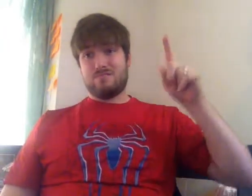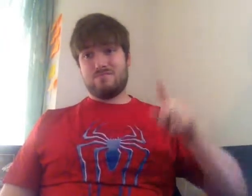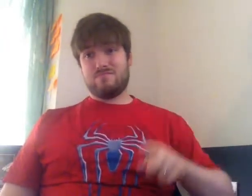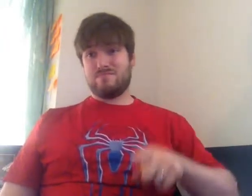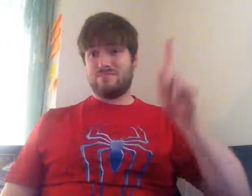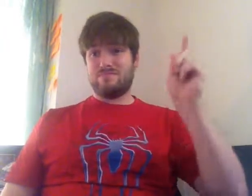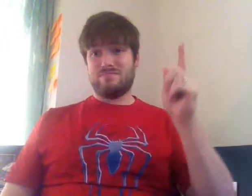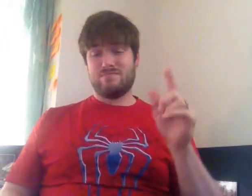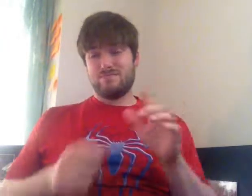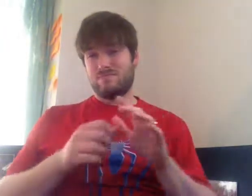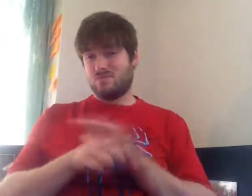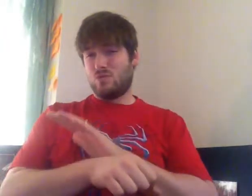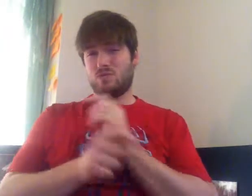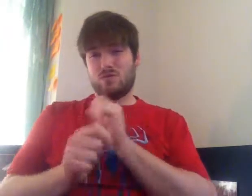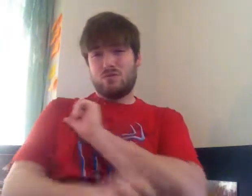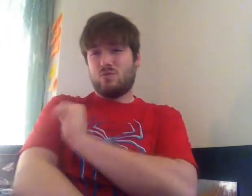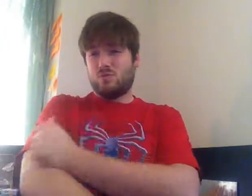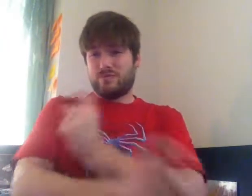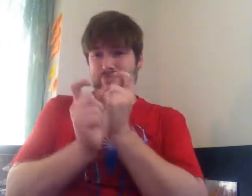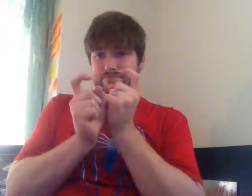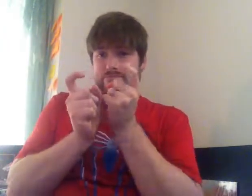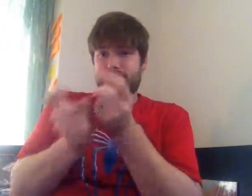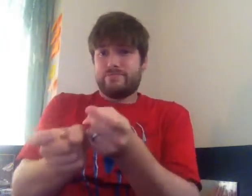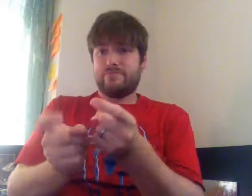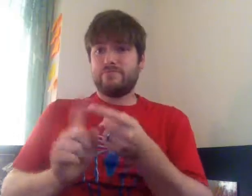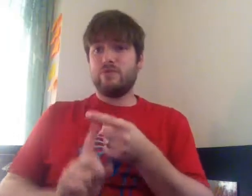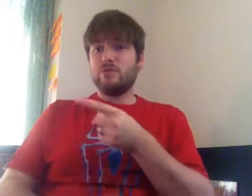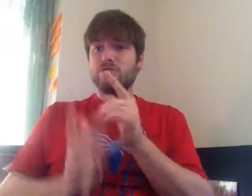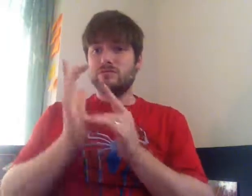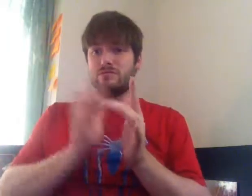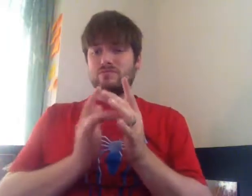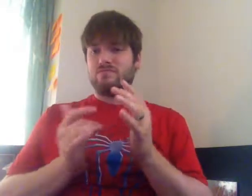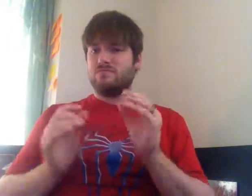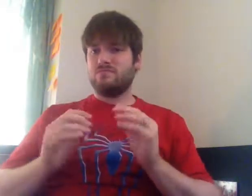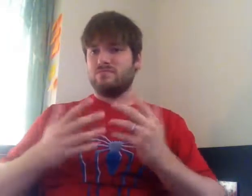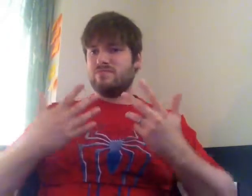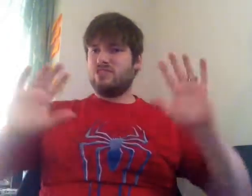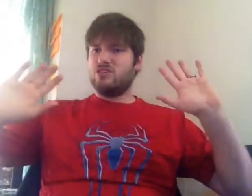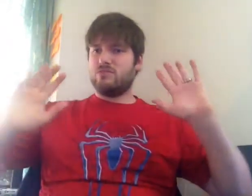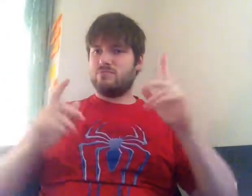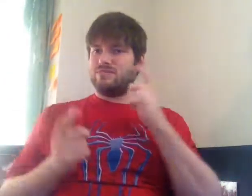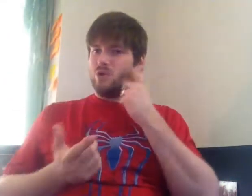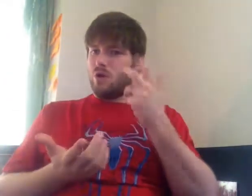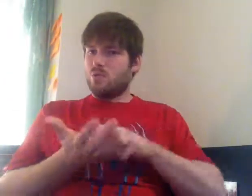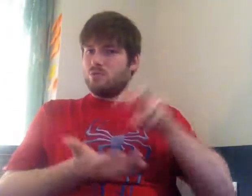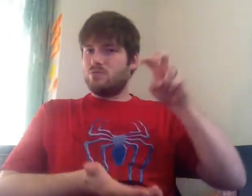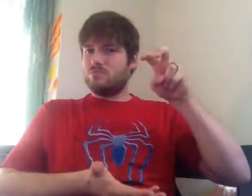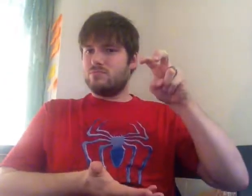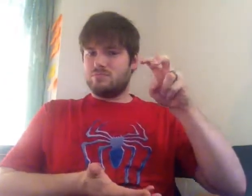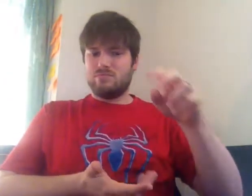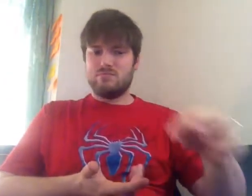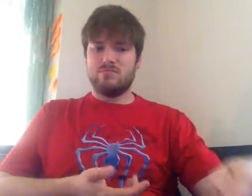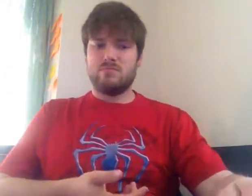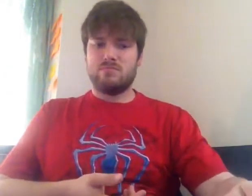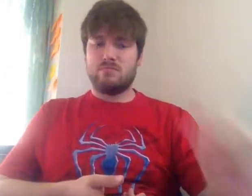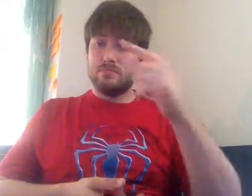same deal. But we have the swamp, just this stripe of moisture, which continues to permeate right across the state, all this tropical moisture, and the effects are